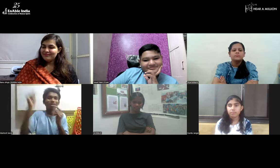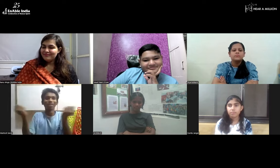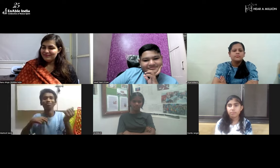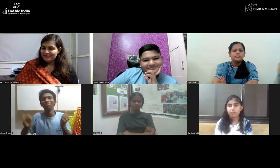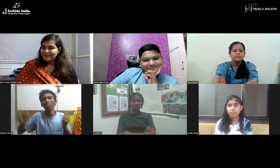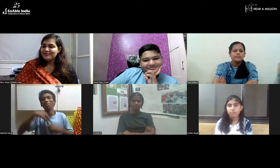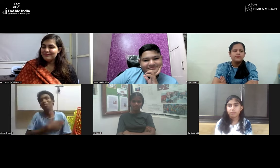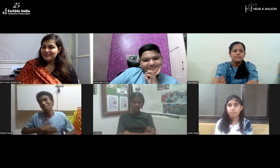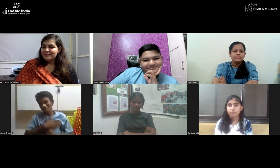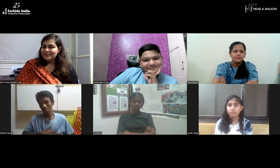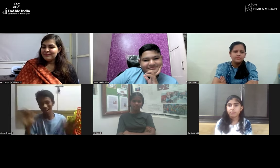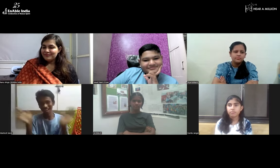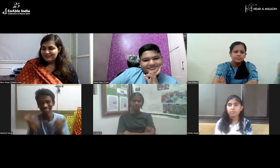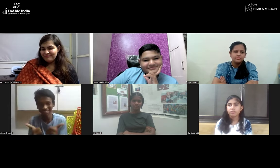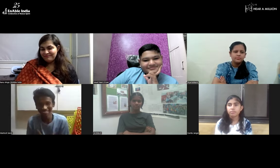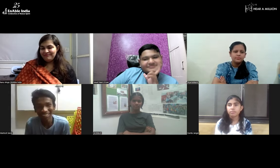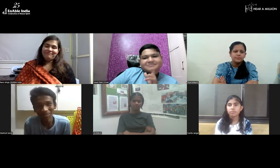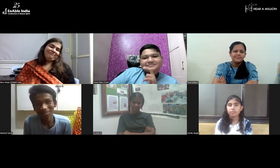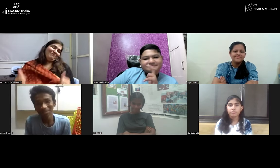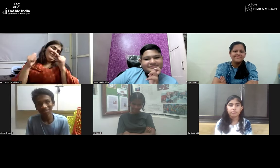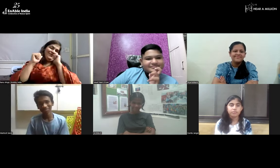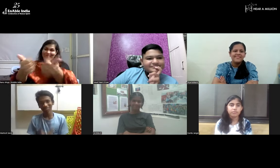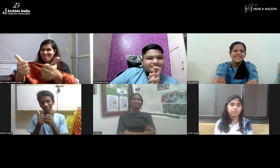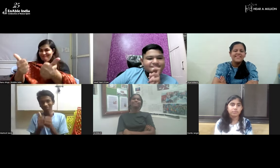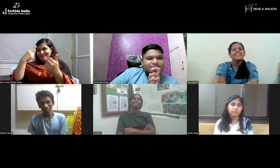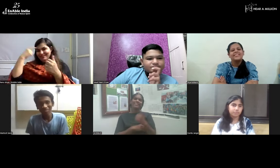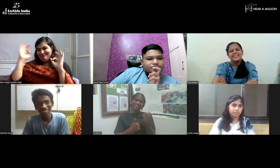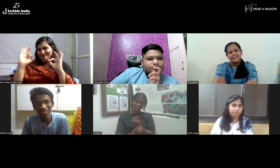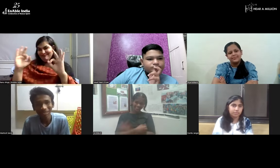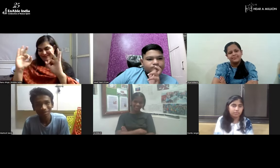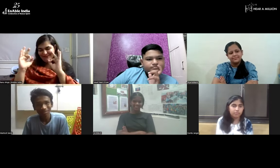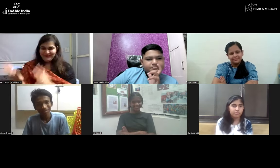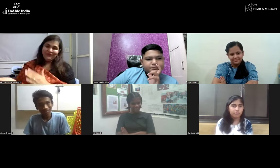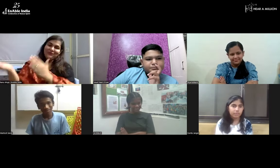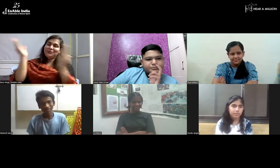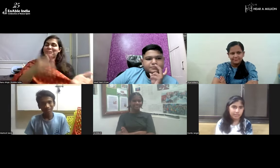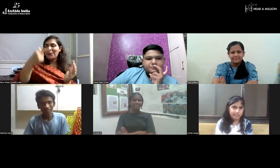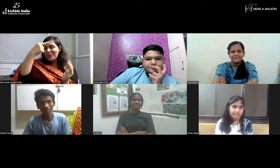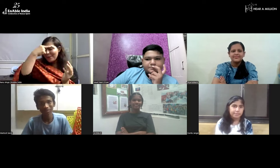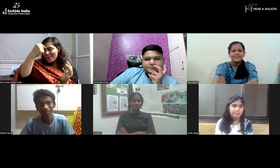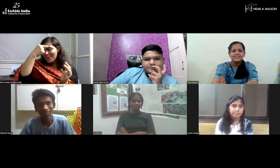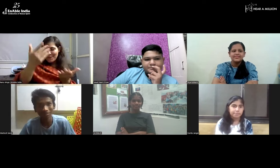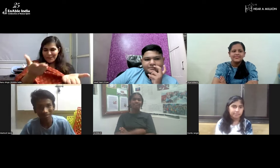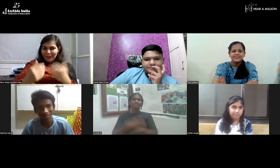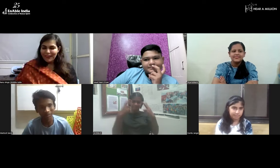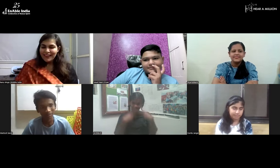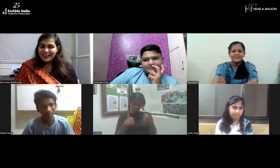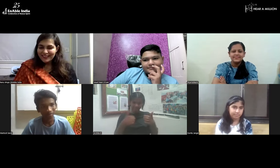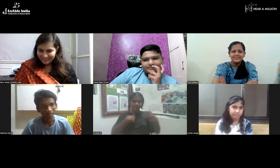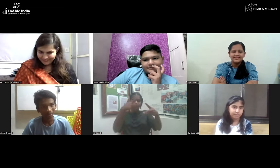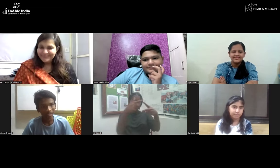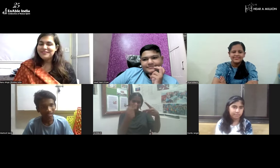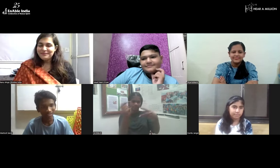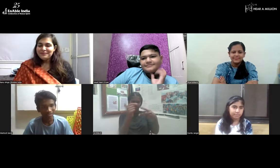I would like to add what Mantosh said. So, it's good to tell the teachers, but when we talk about ourselves, like when you are stressed, like